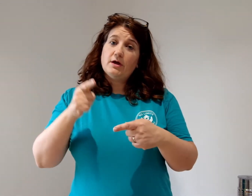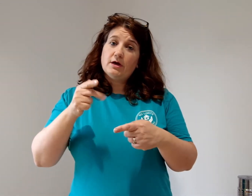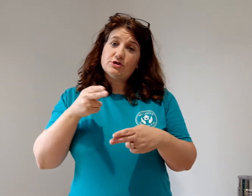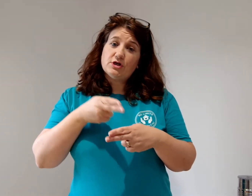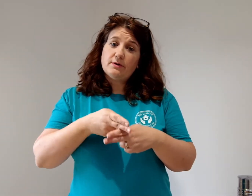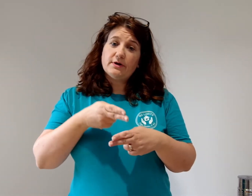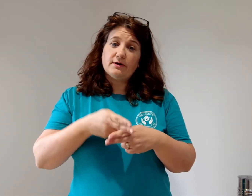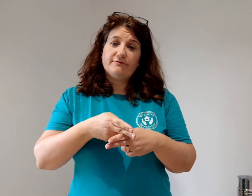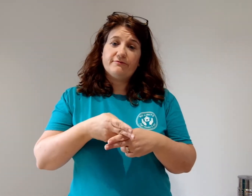a sharp knife,